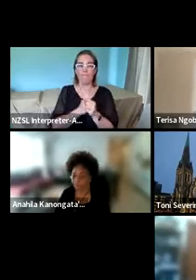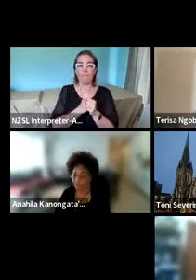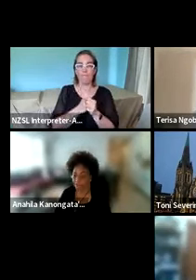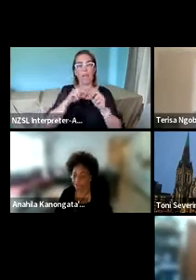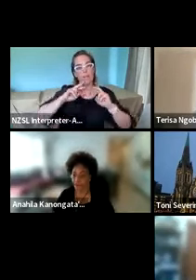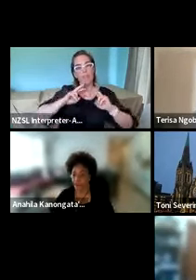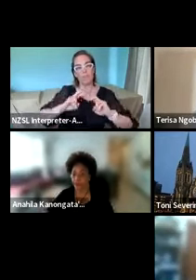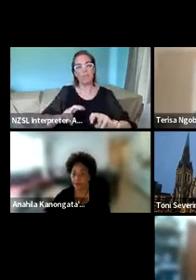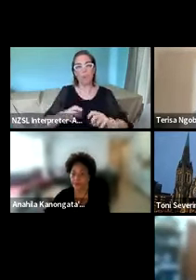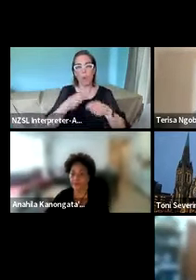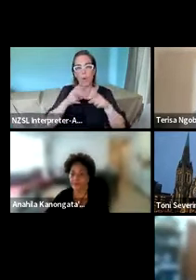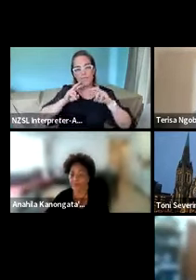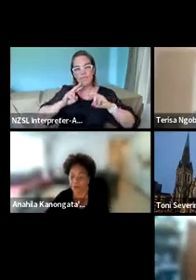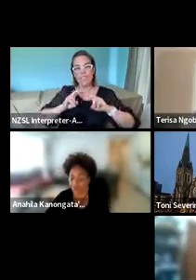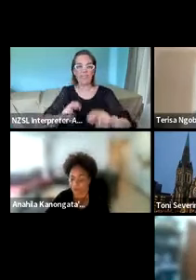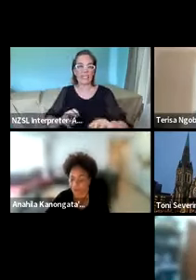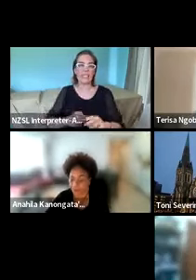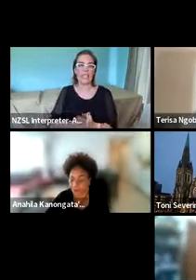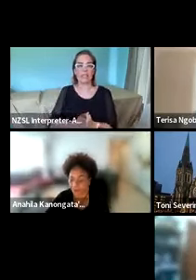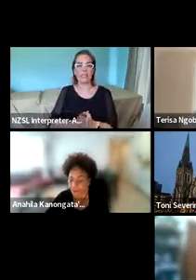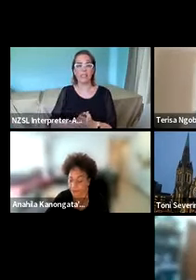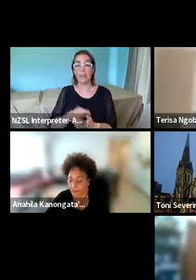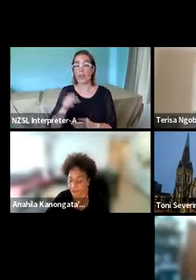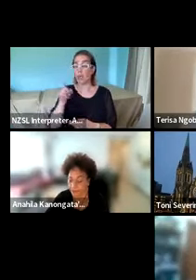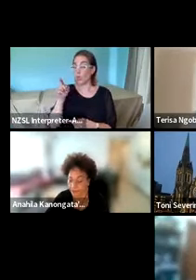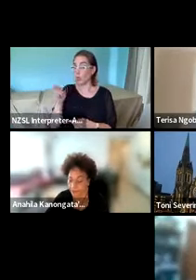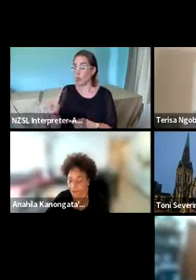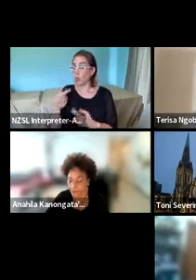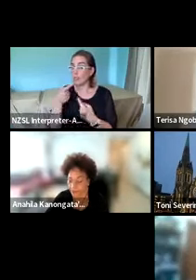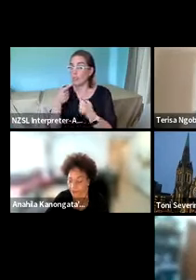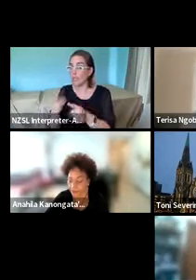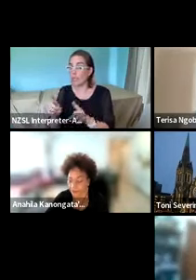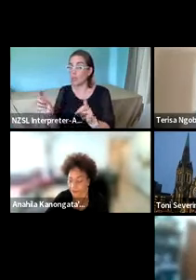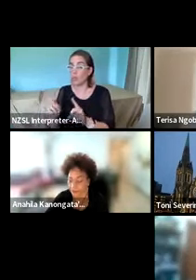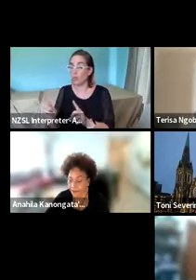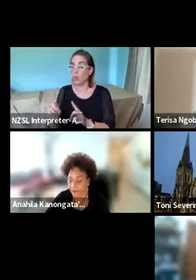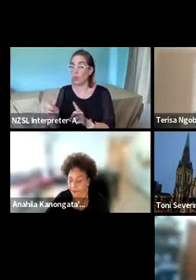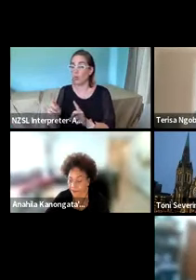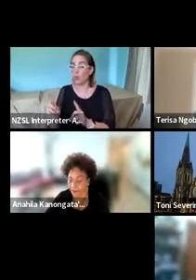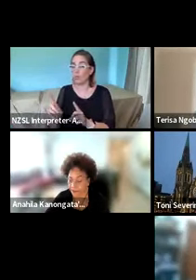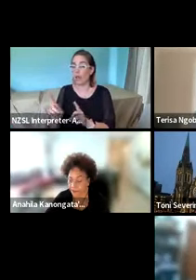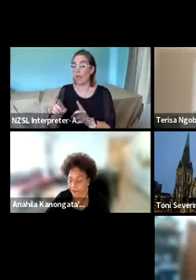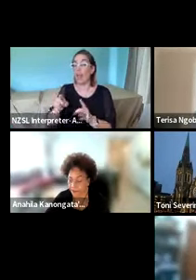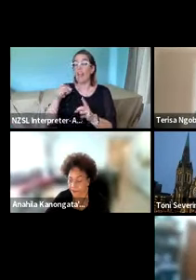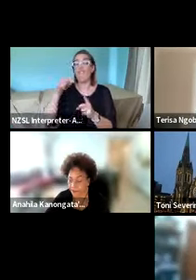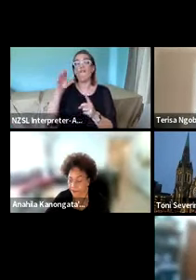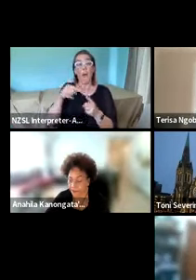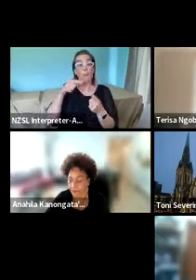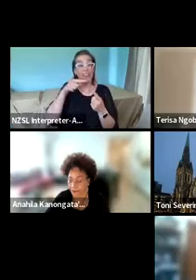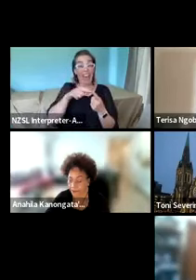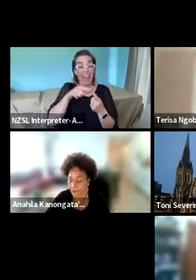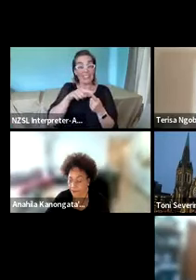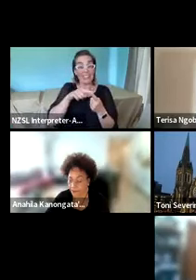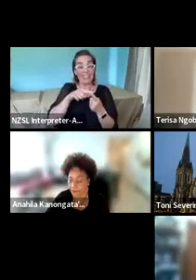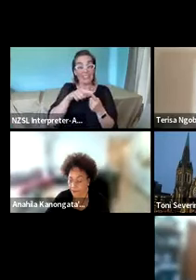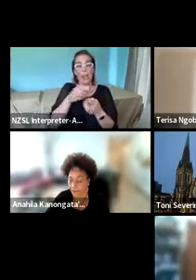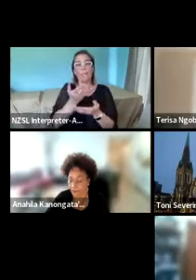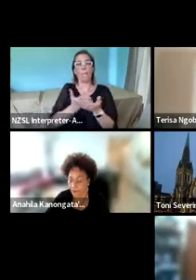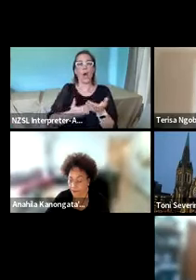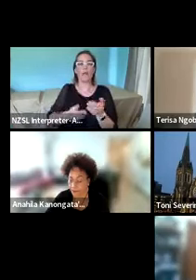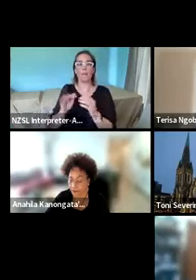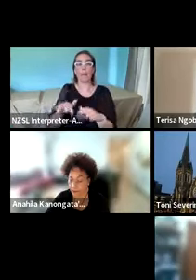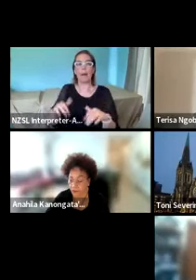evaluate that or investigate that. But what you're suggesting is then that becomes part of the public record